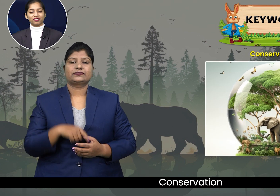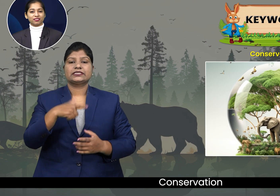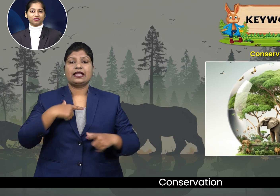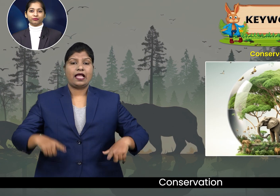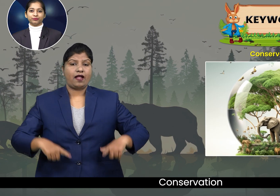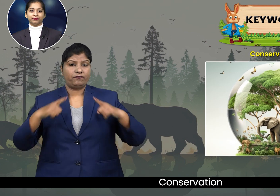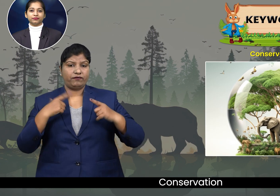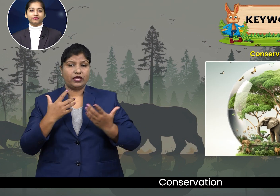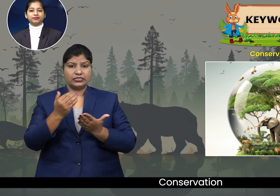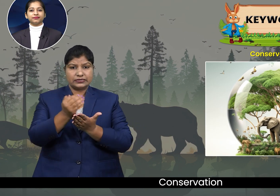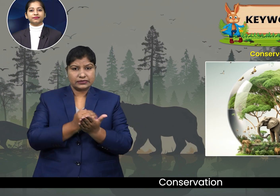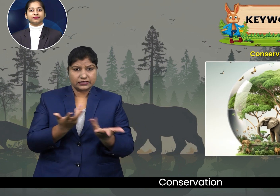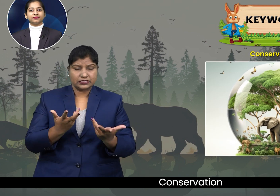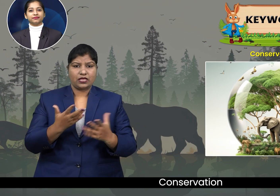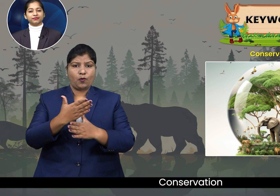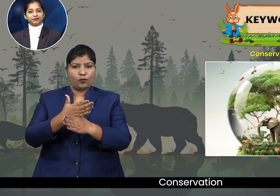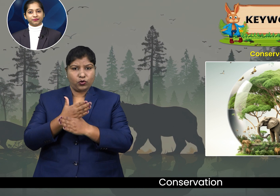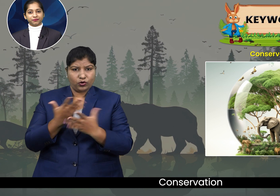conservation,